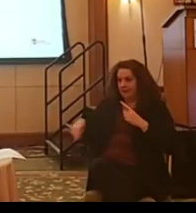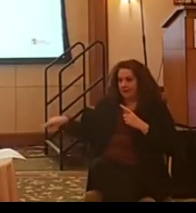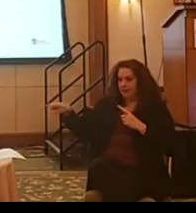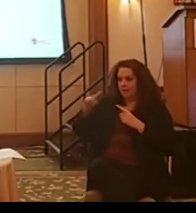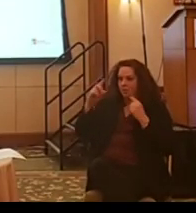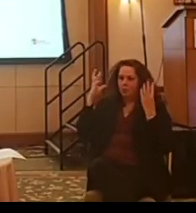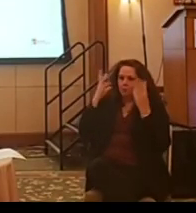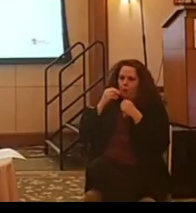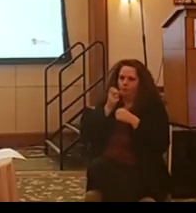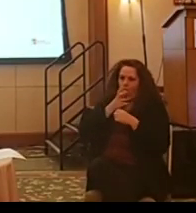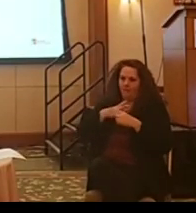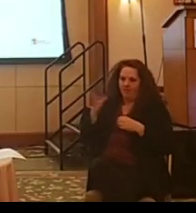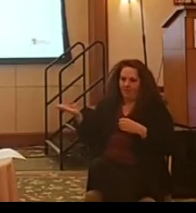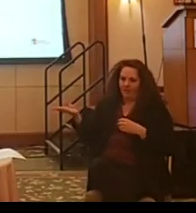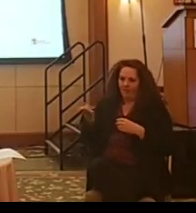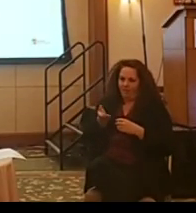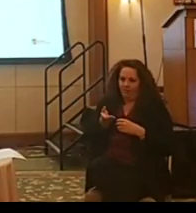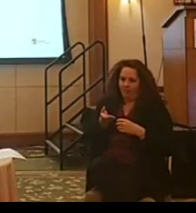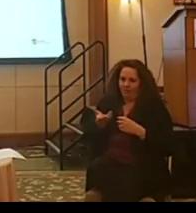ladies